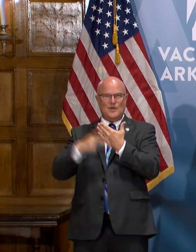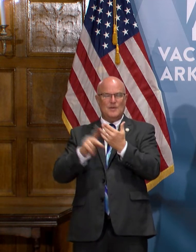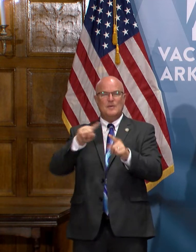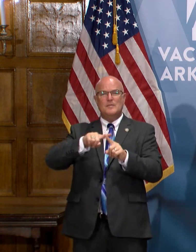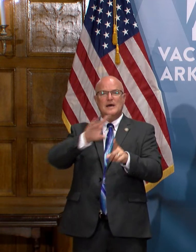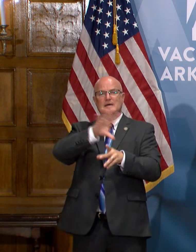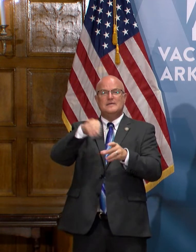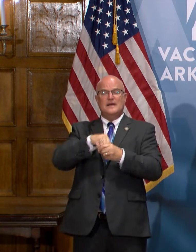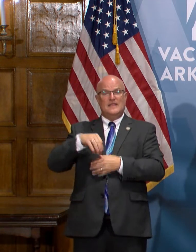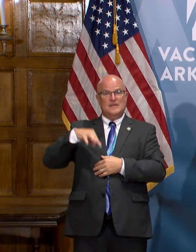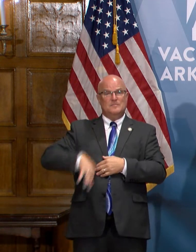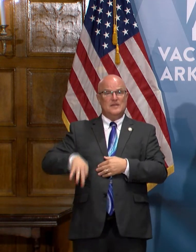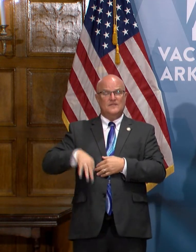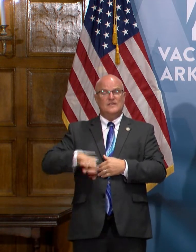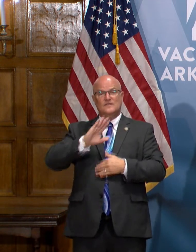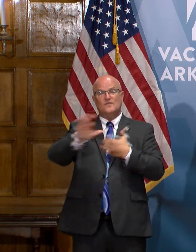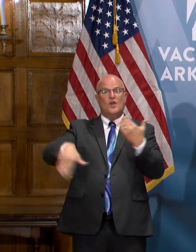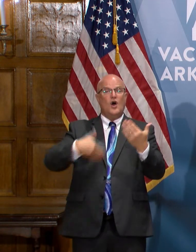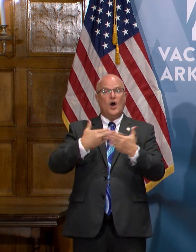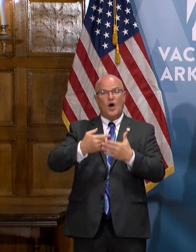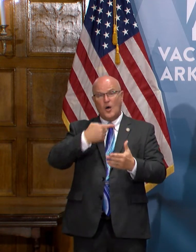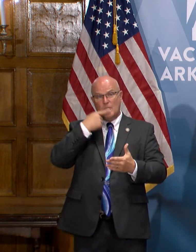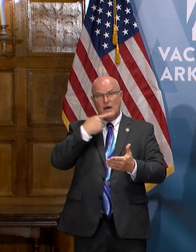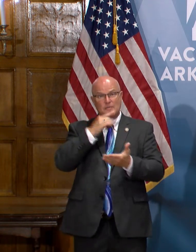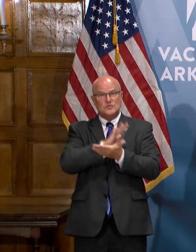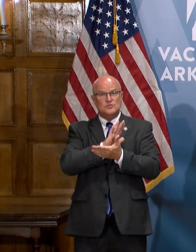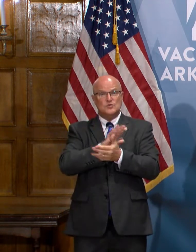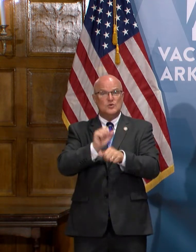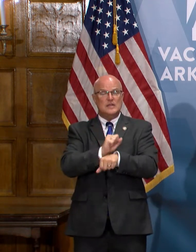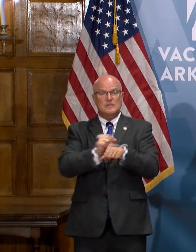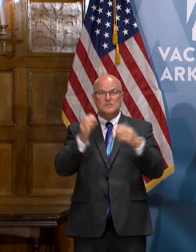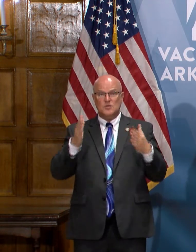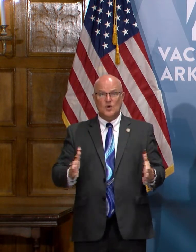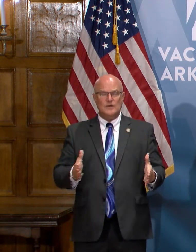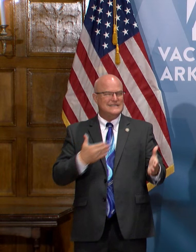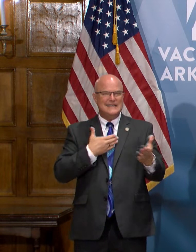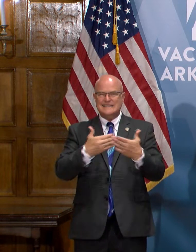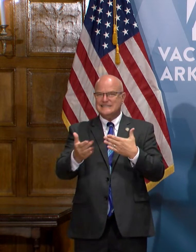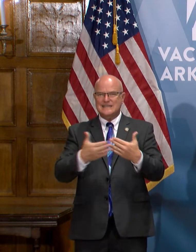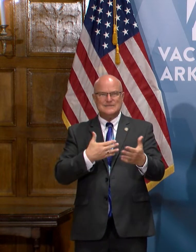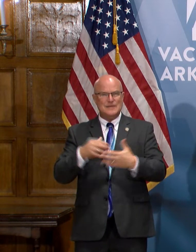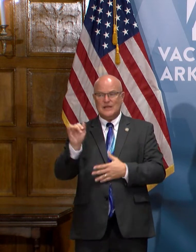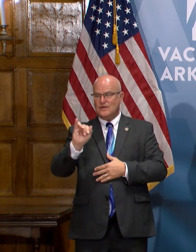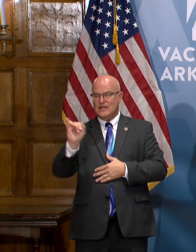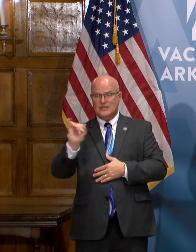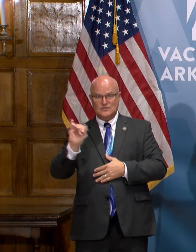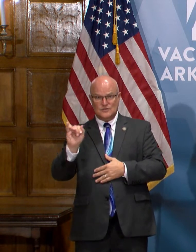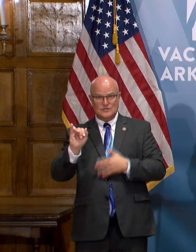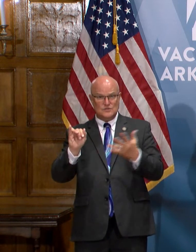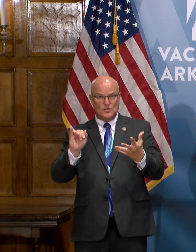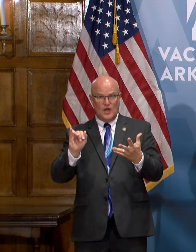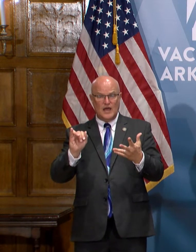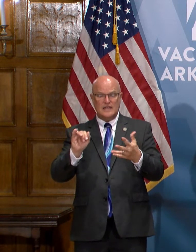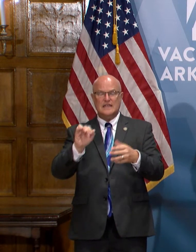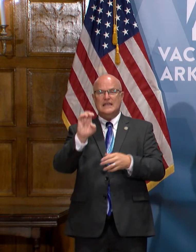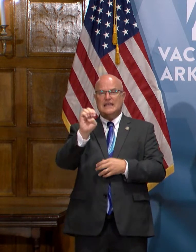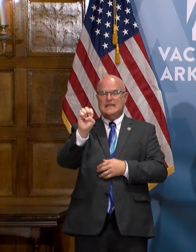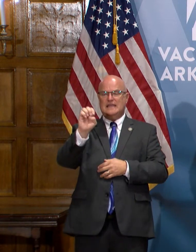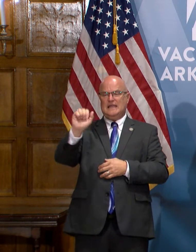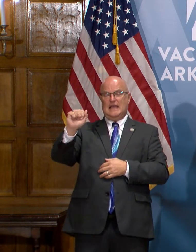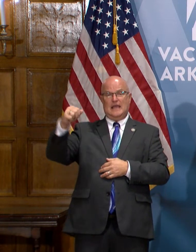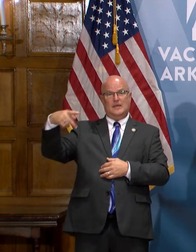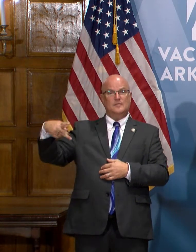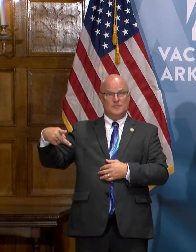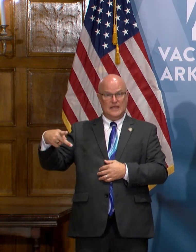of the benefits package for all public school employees, regardless of what insurance program you're on, and that's the Employee Assistance